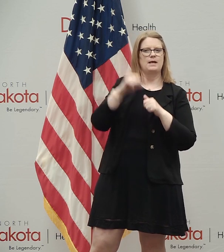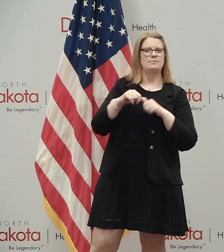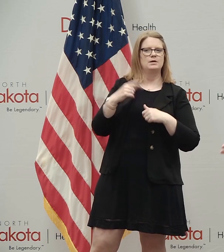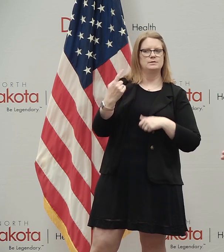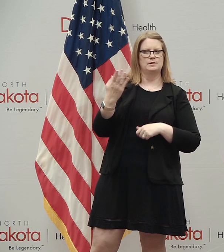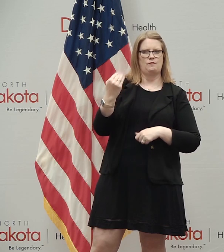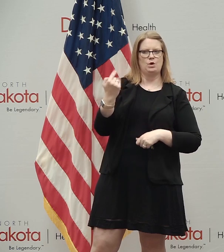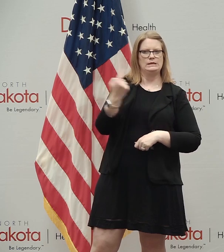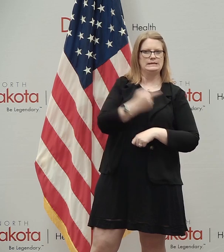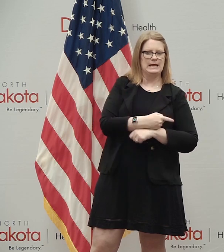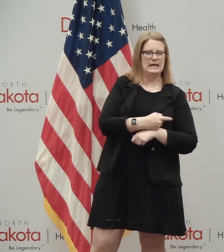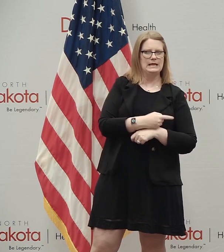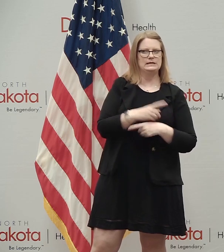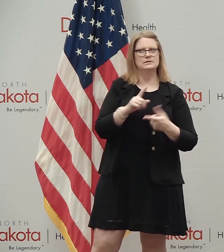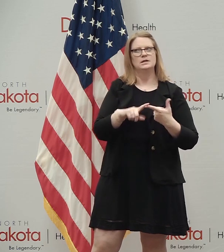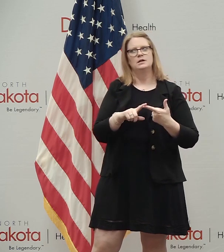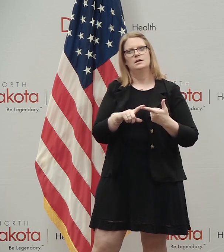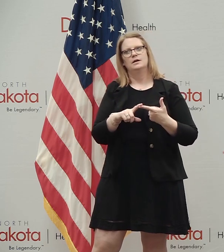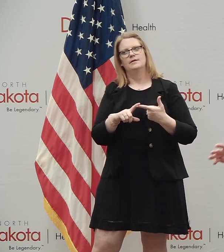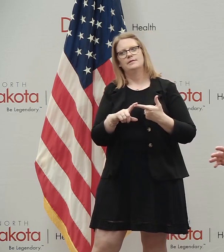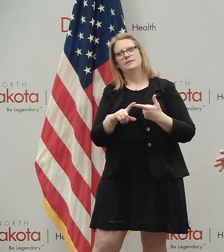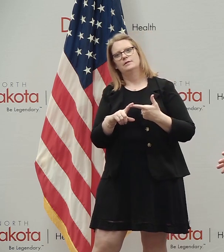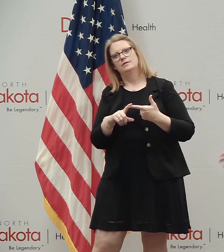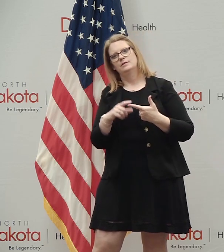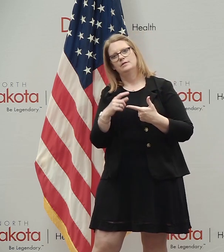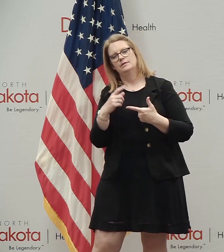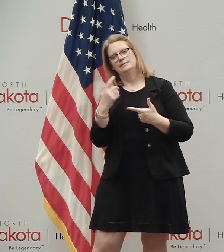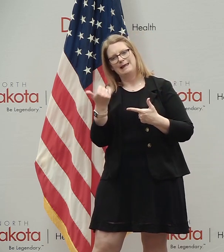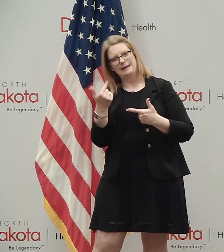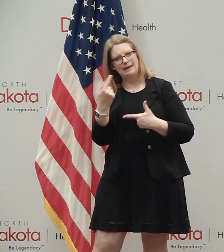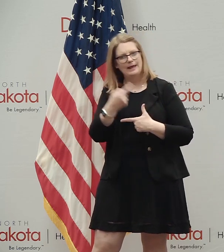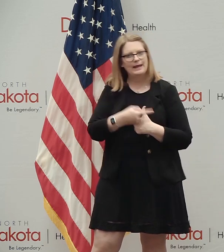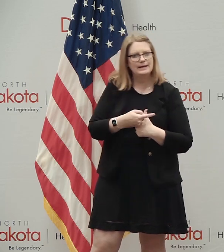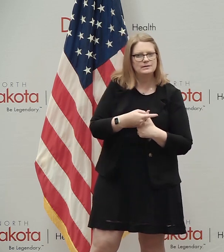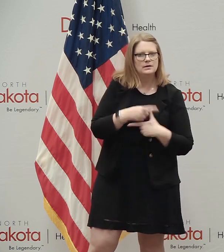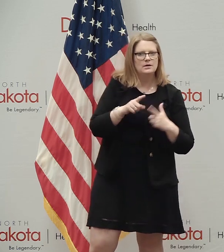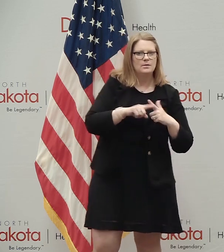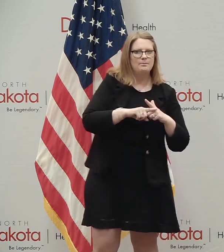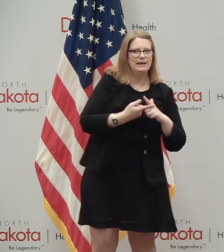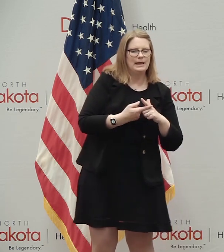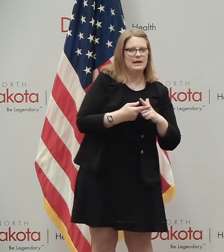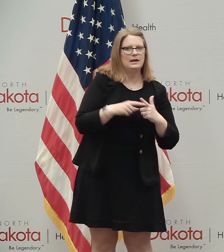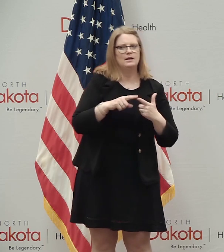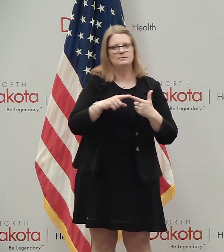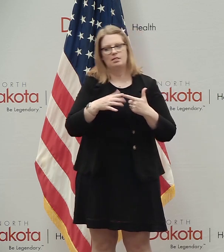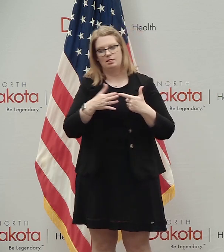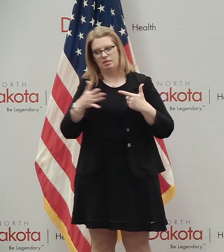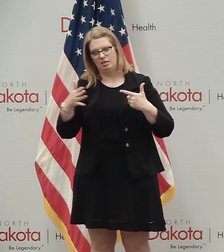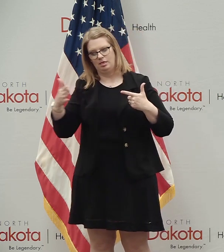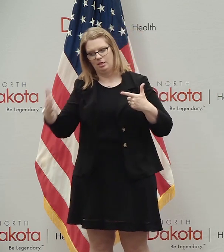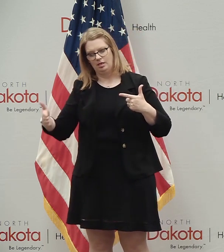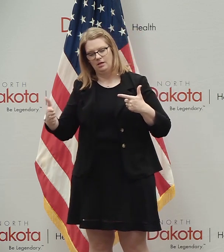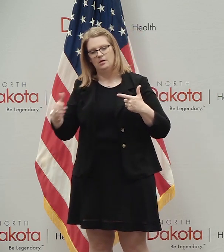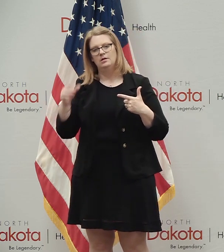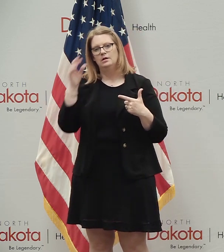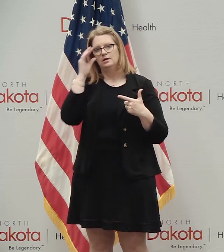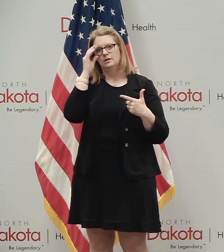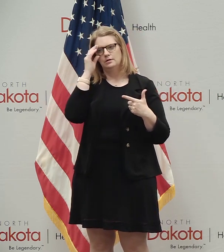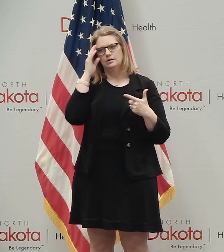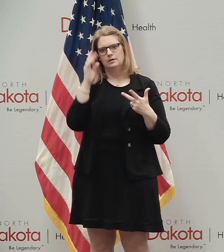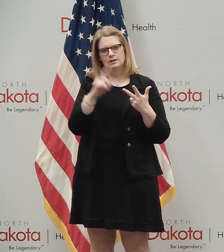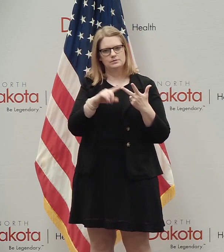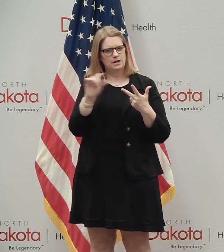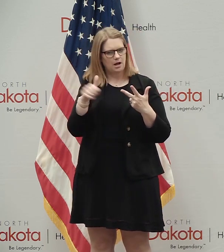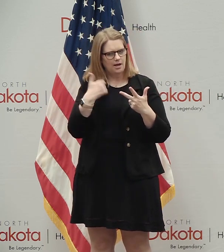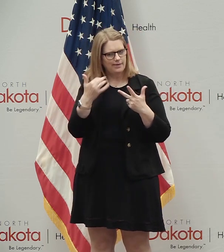was 14 days, and then it was a 14-day period, then it was 10 days from the beginning of the onset of the symptoms. Then there was